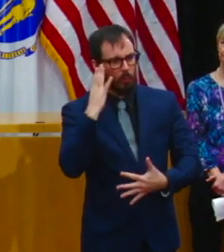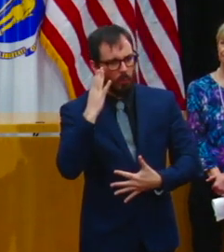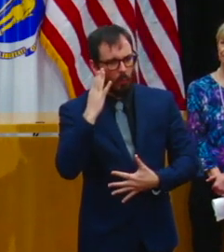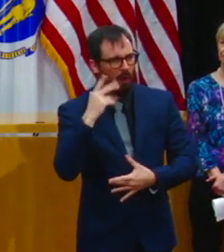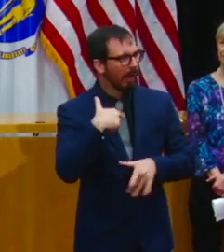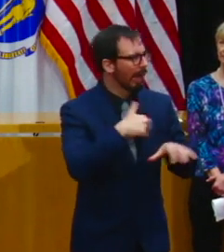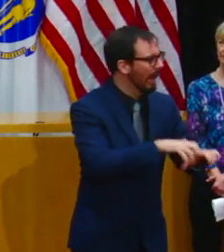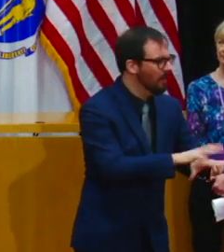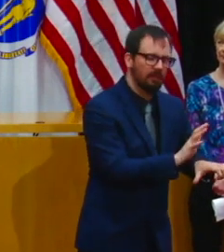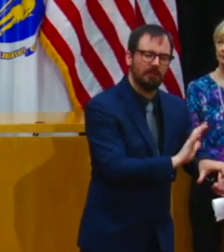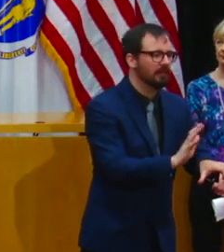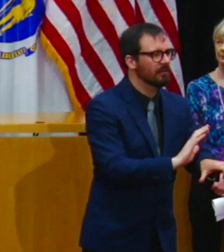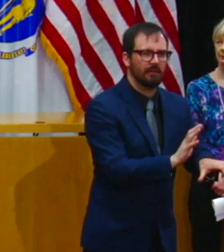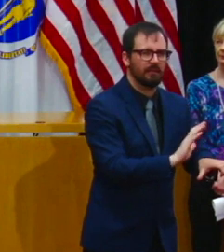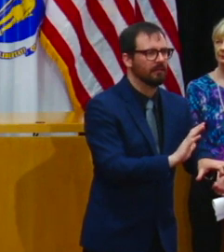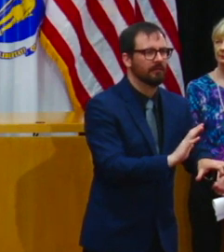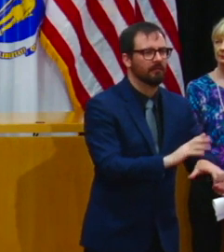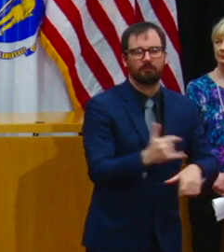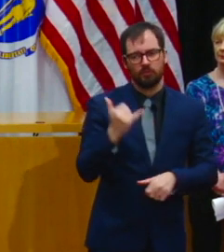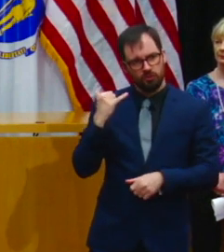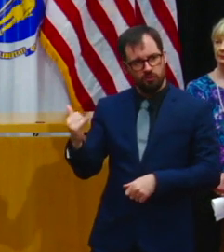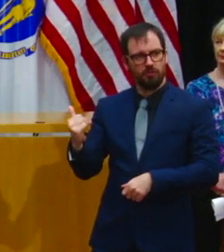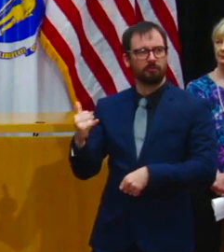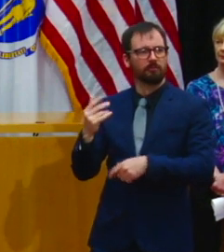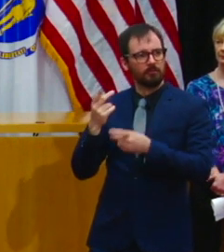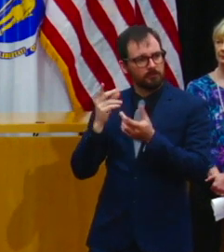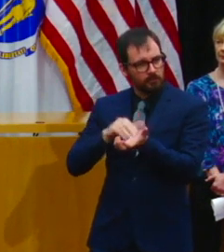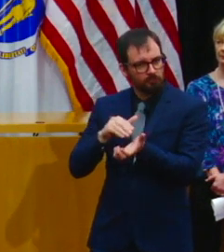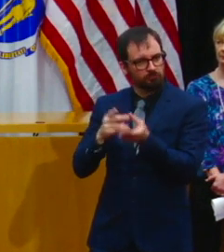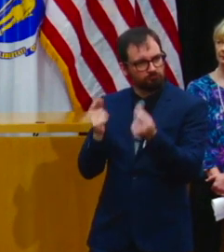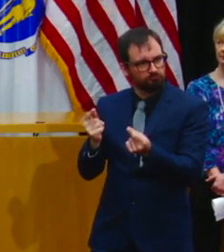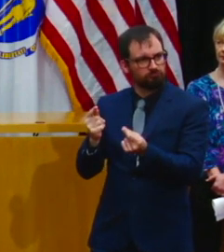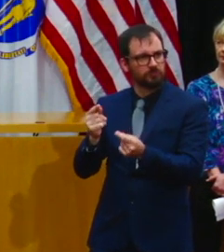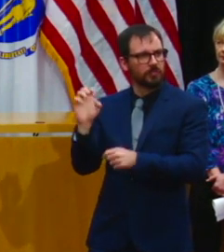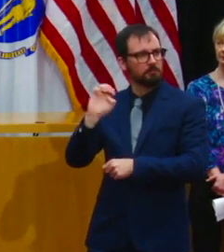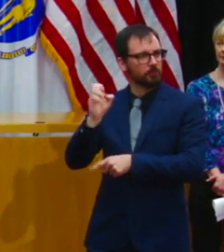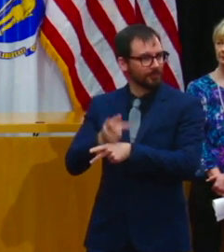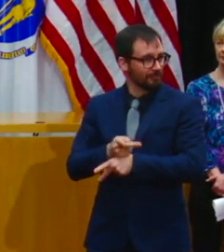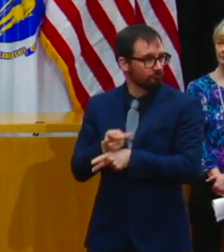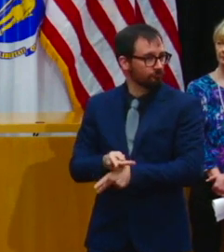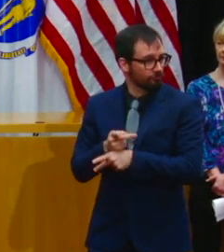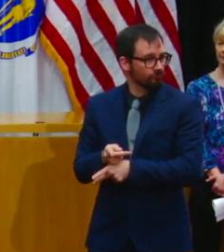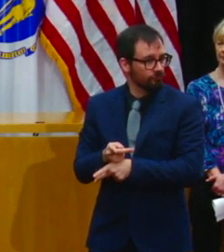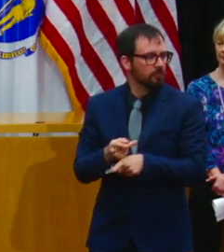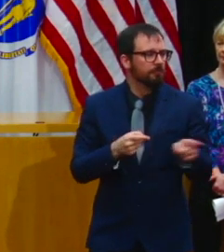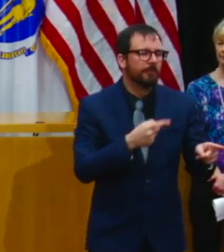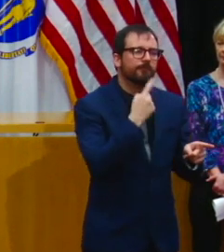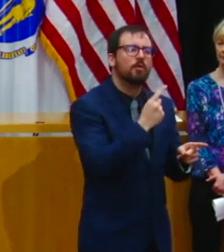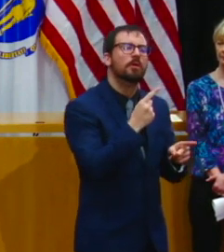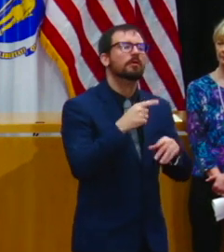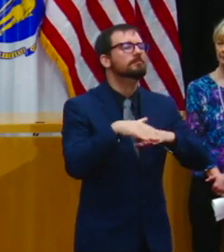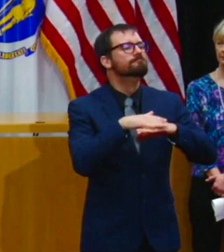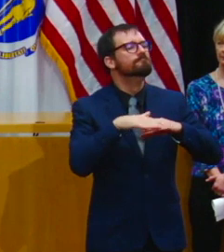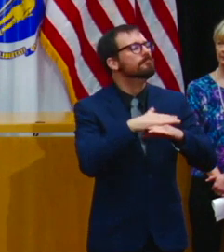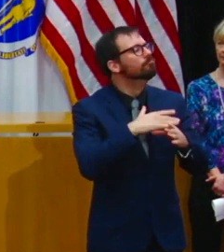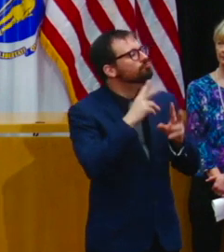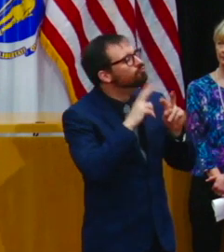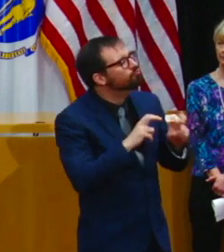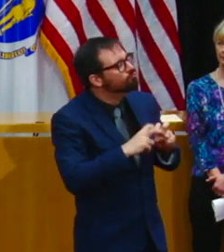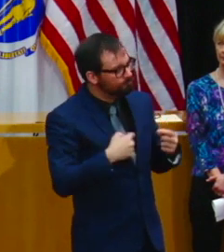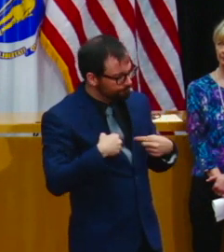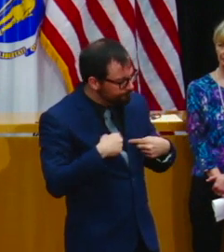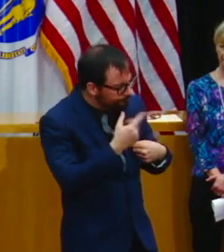connected quickly to the people they need to talk to get the best guidance and advice about what to do next. We know there's